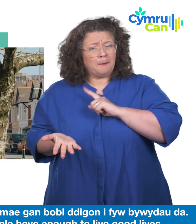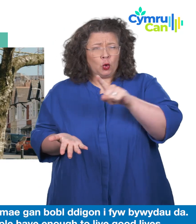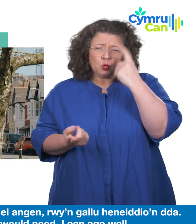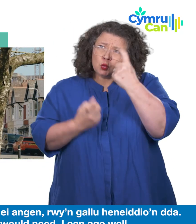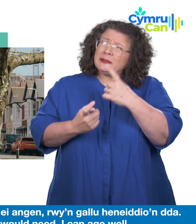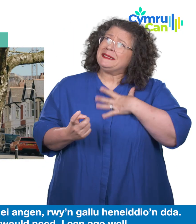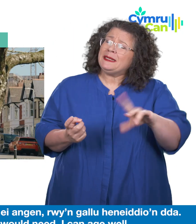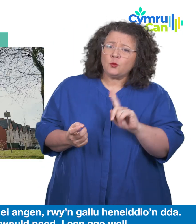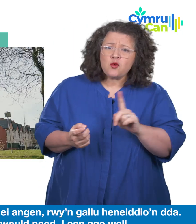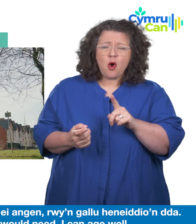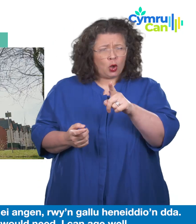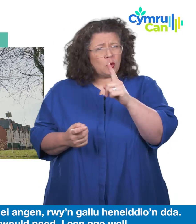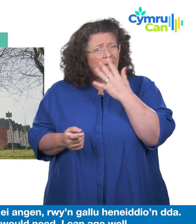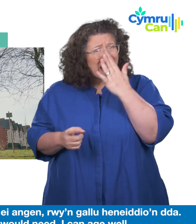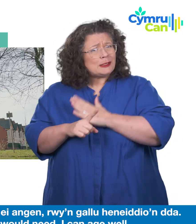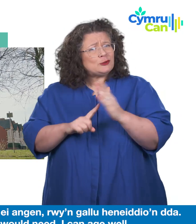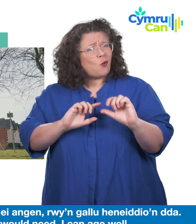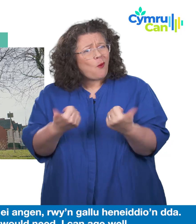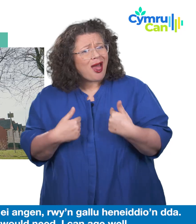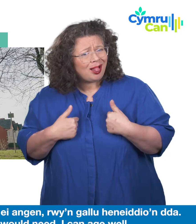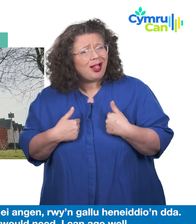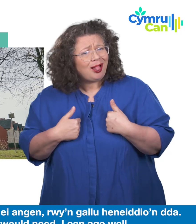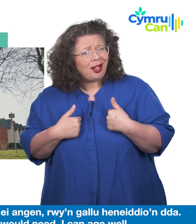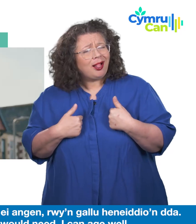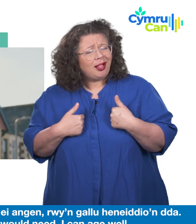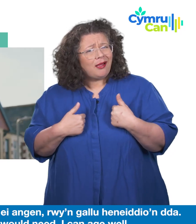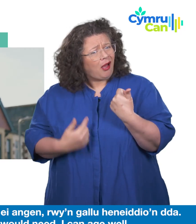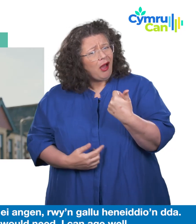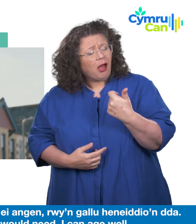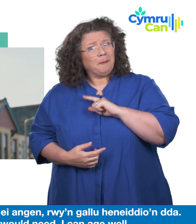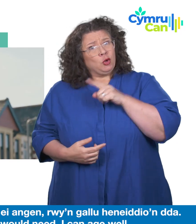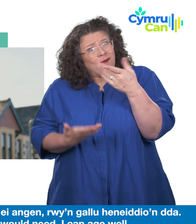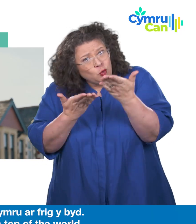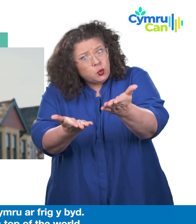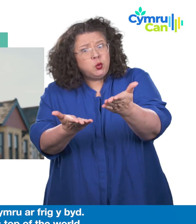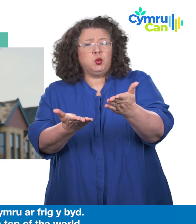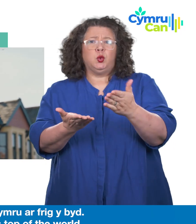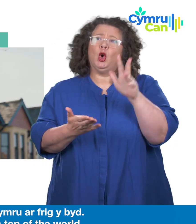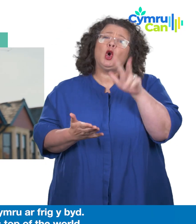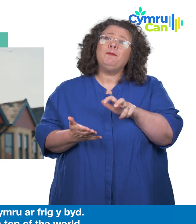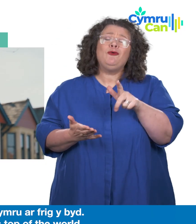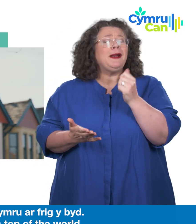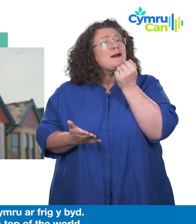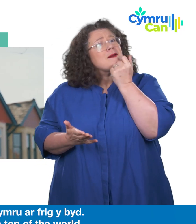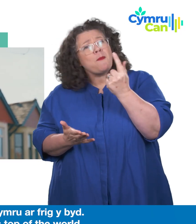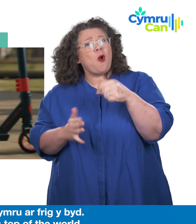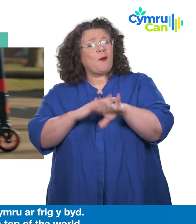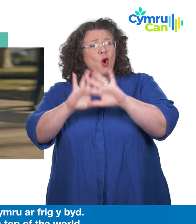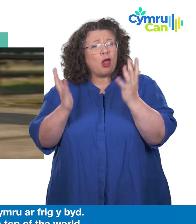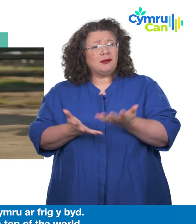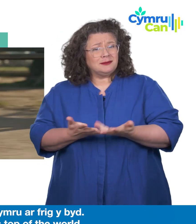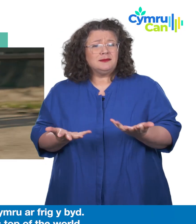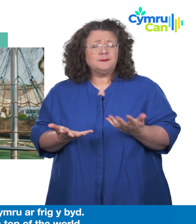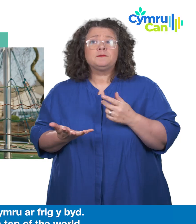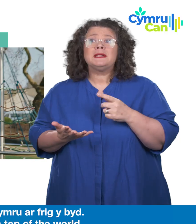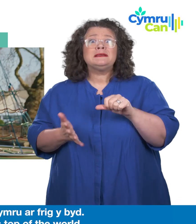lives. Because you thought about what I would need, I can age well. Oherwydd chi, mae Cymru ar